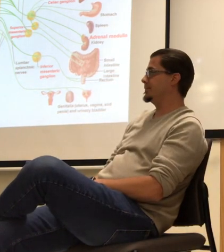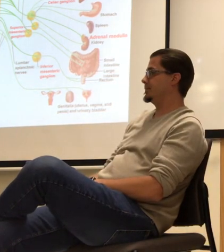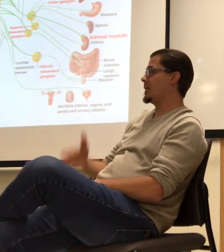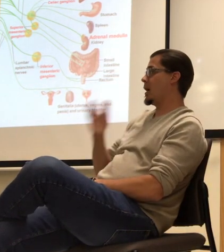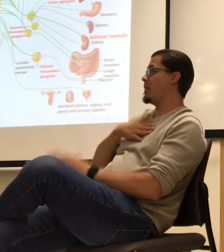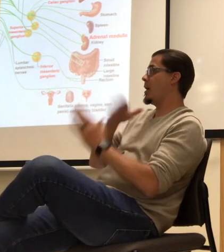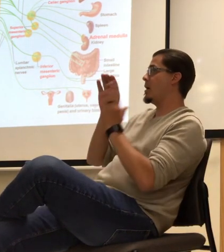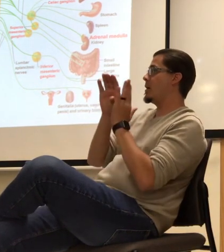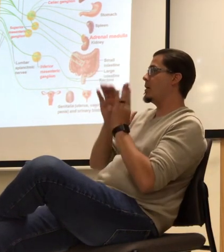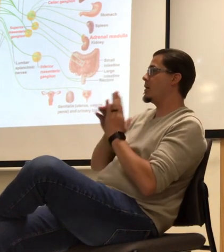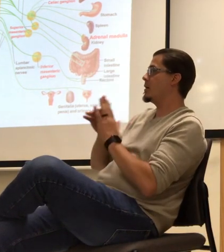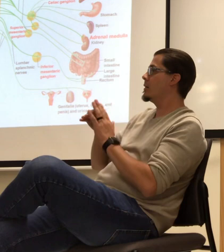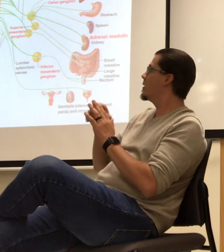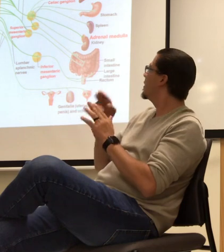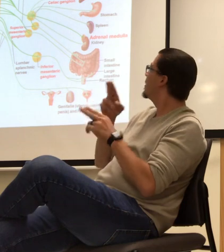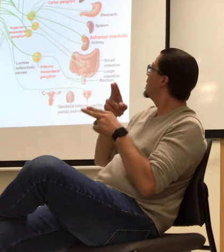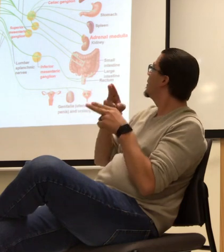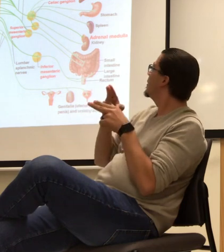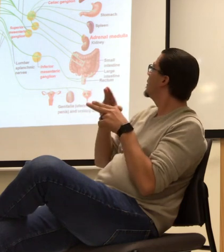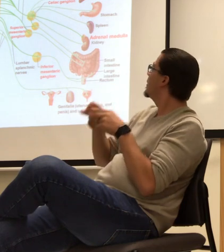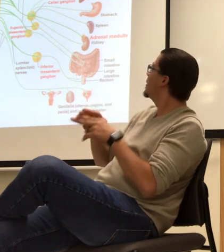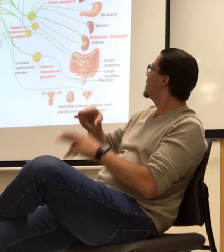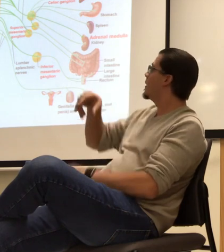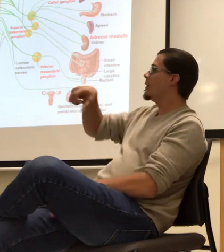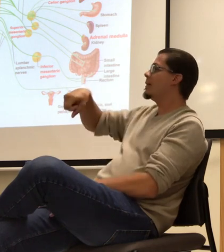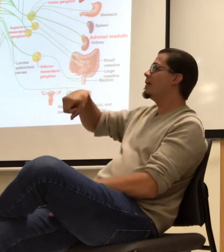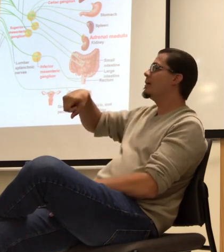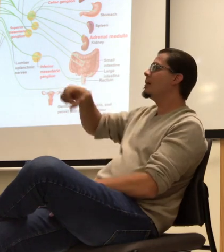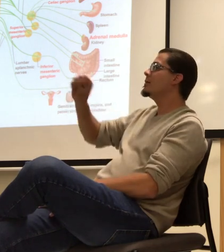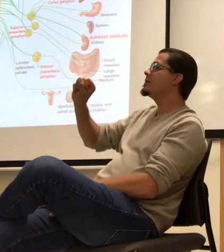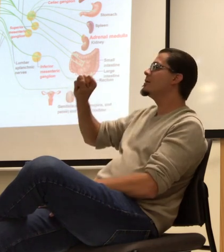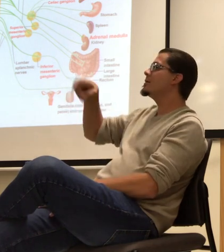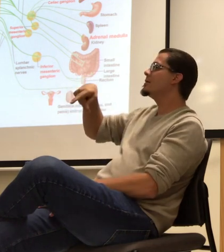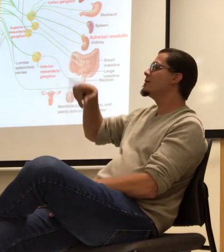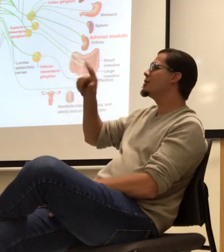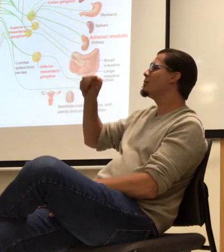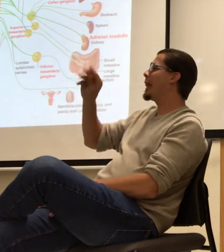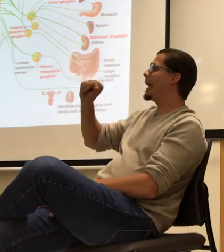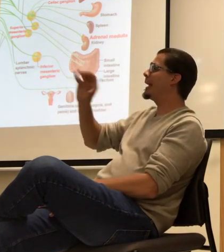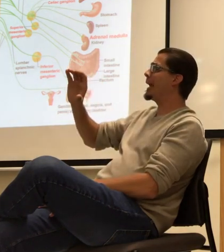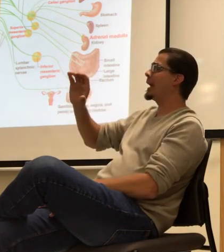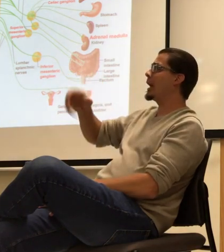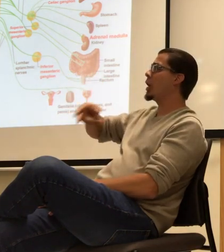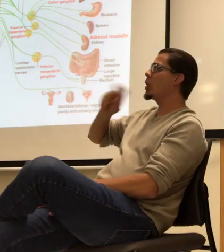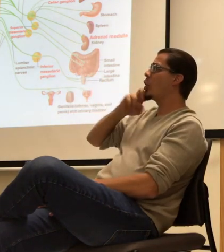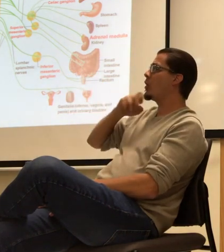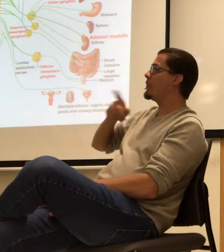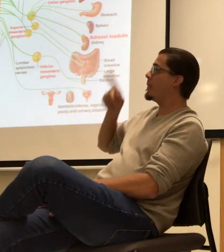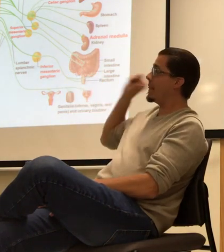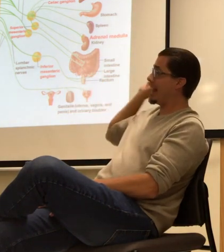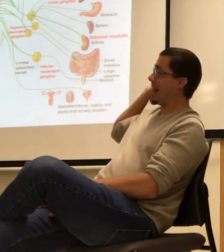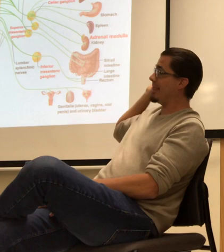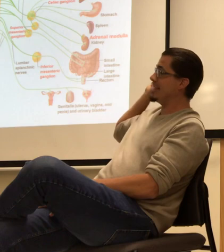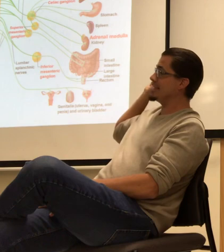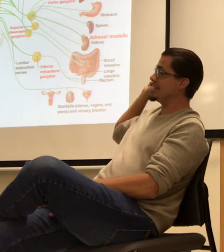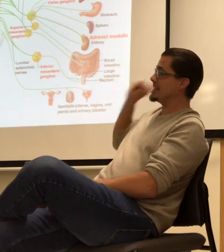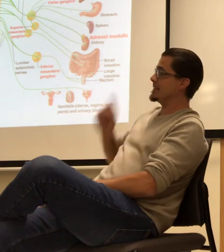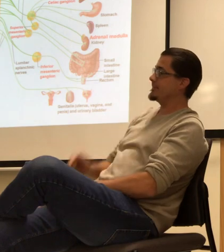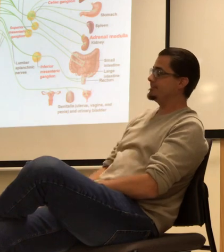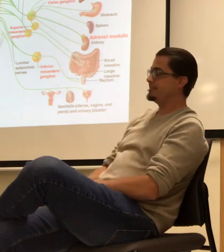this blank linked nerve would be like these guys, okay?